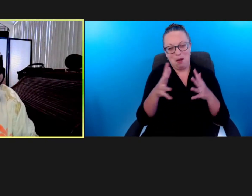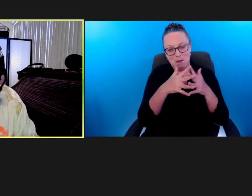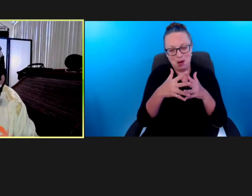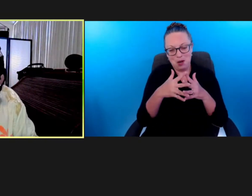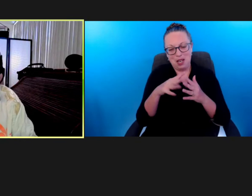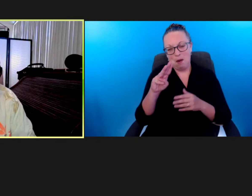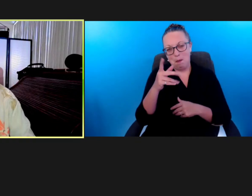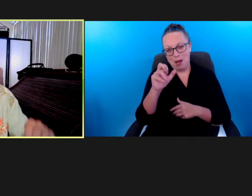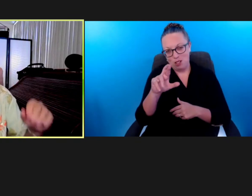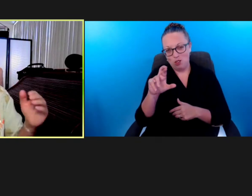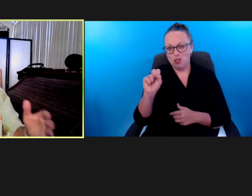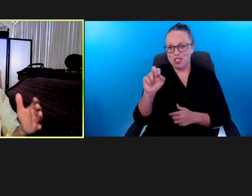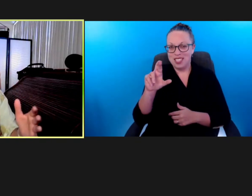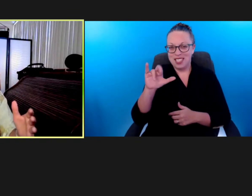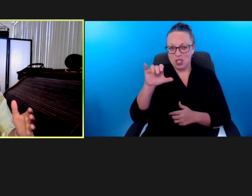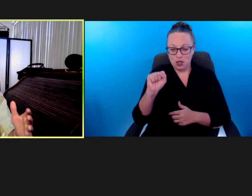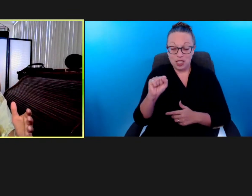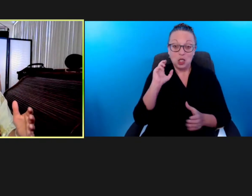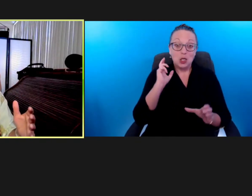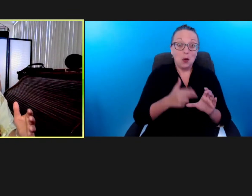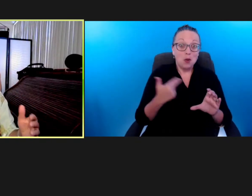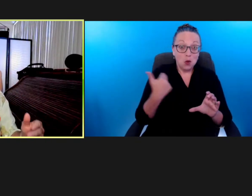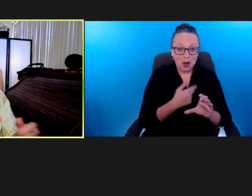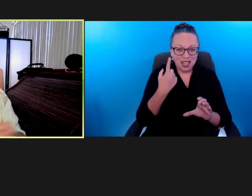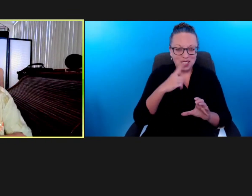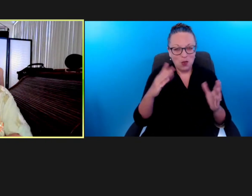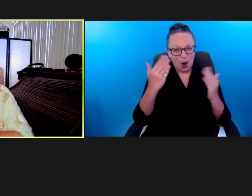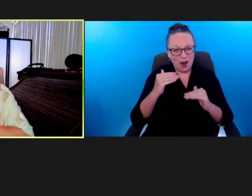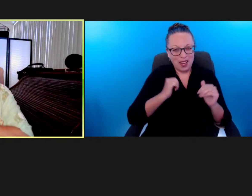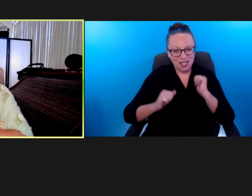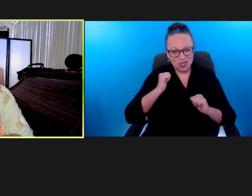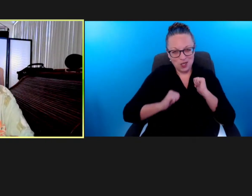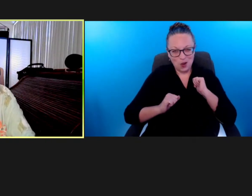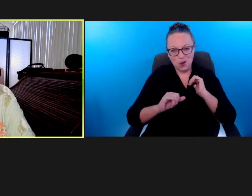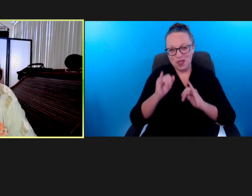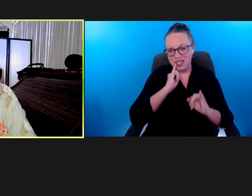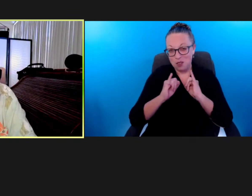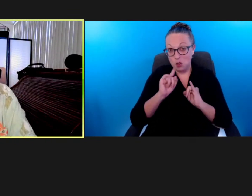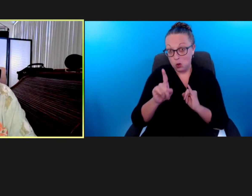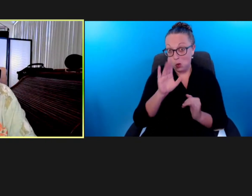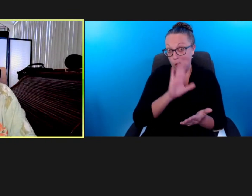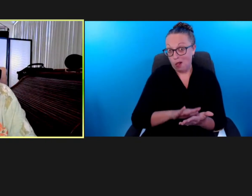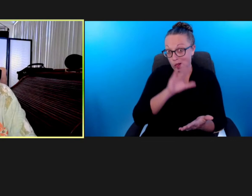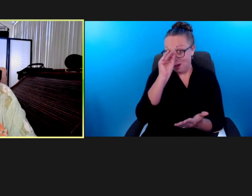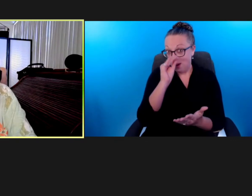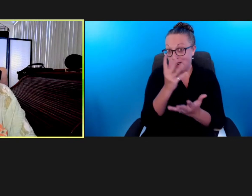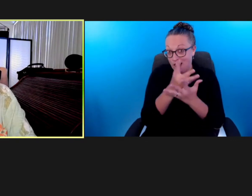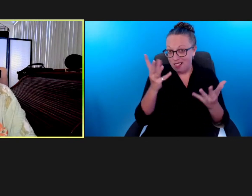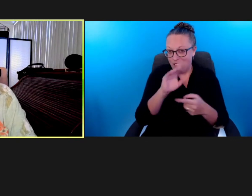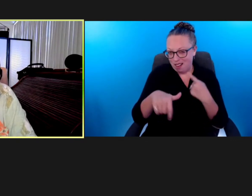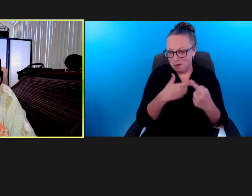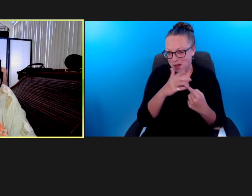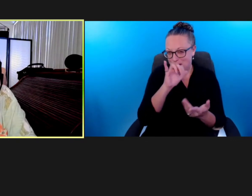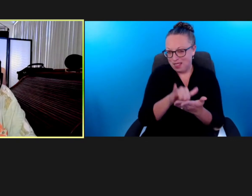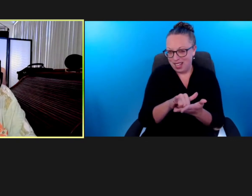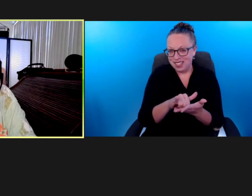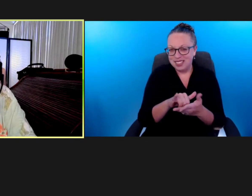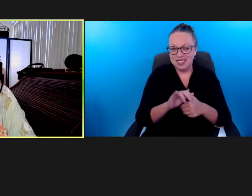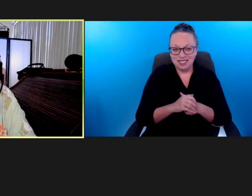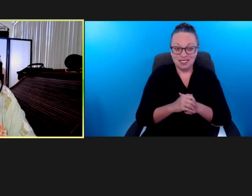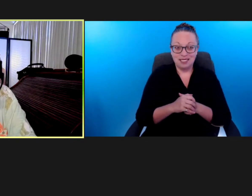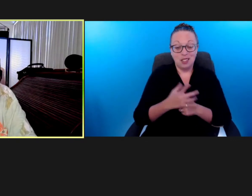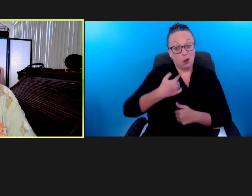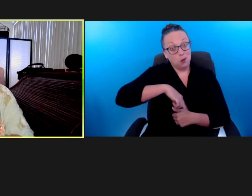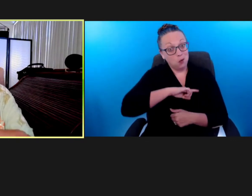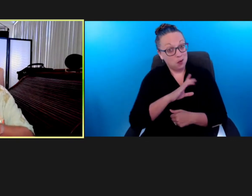Masters series. Join us for our next show. You'll be learning a lot about it that you didn't know, as will